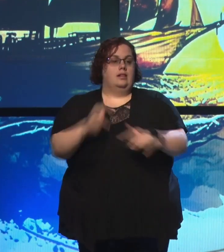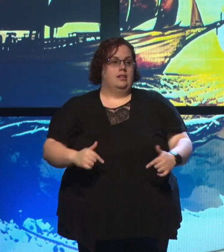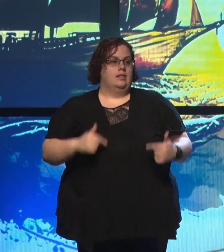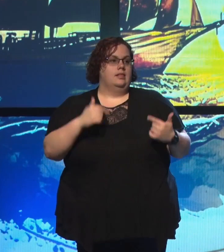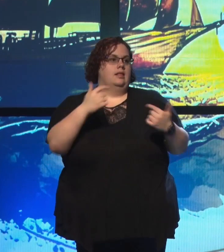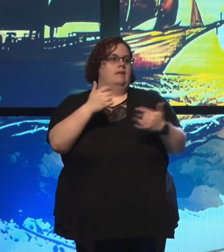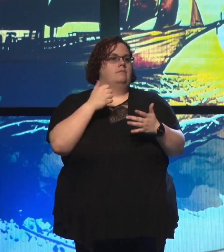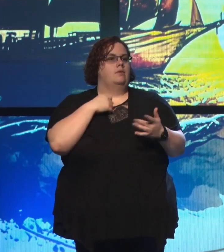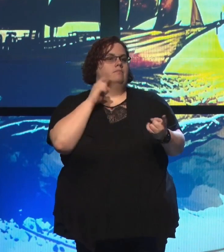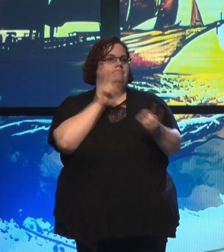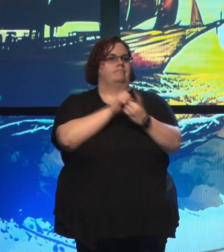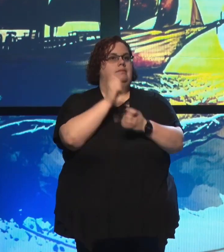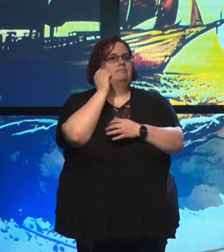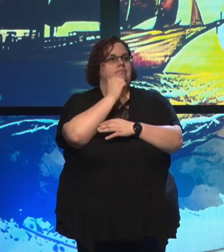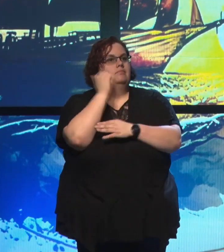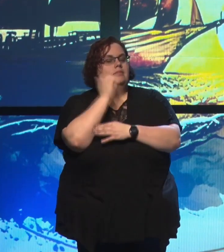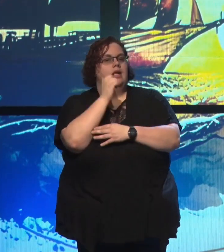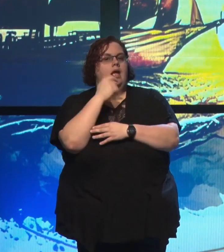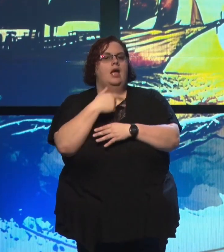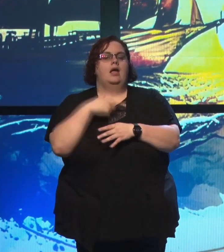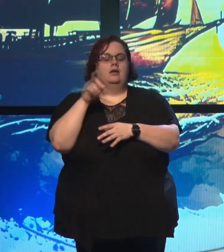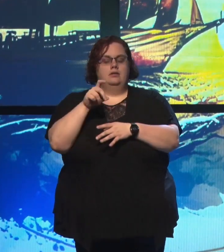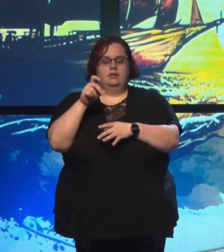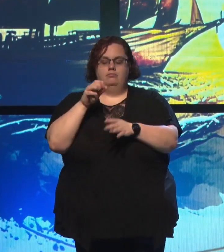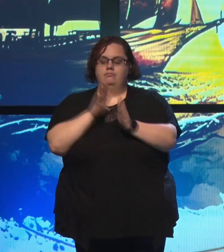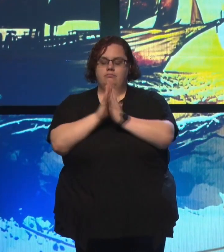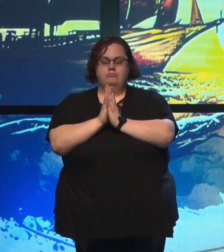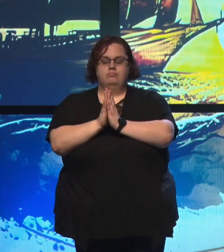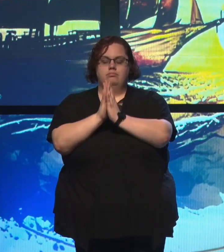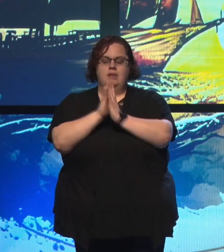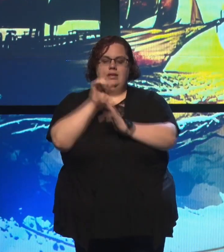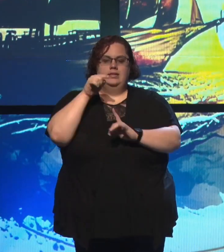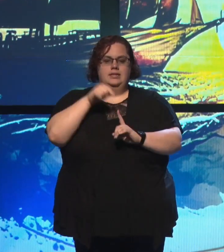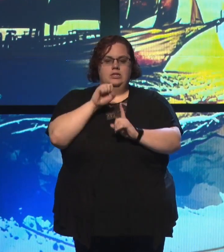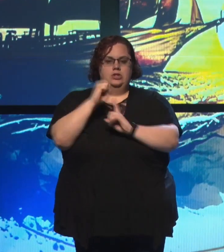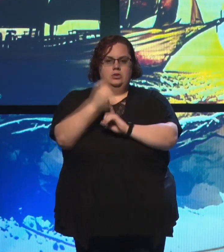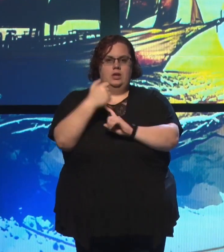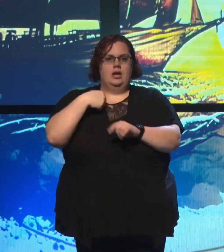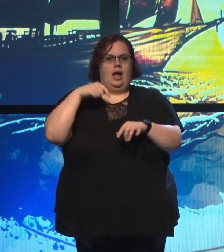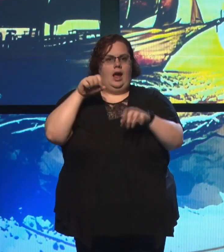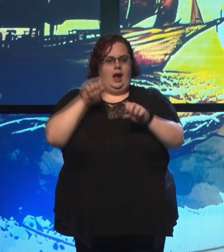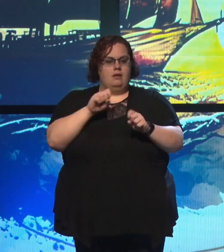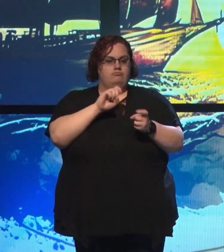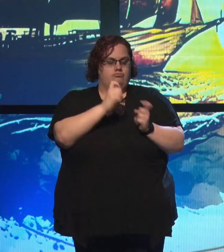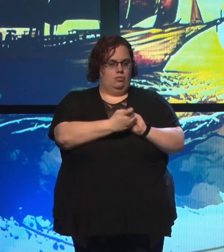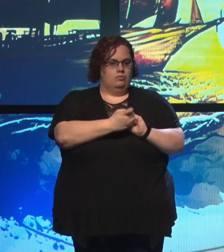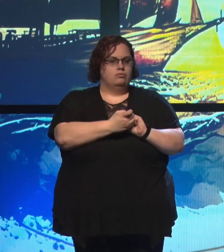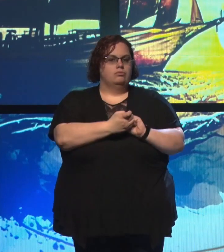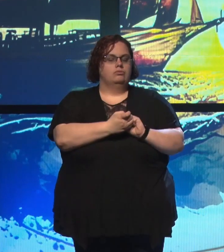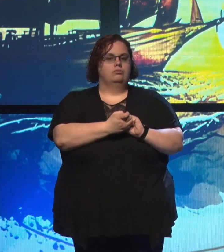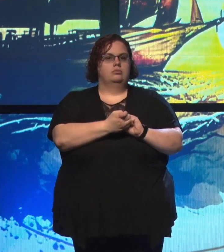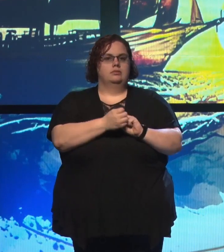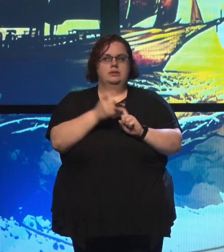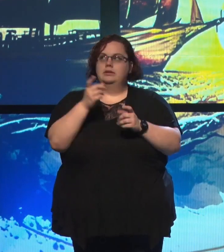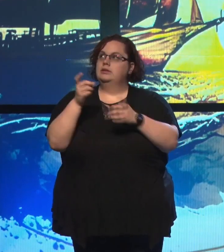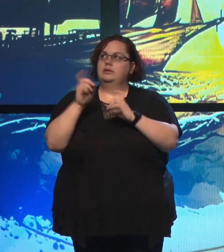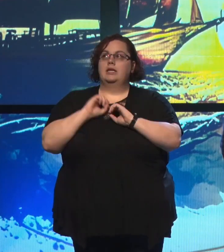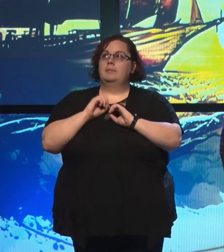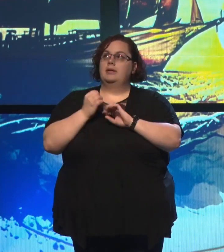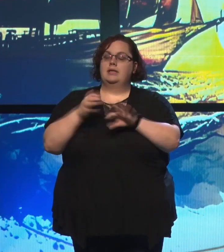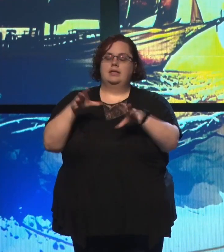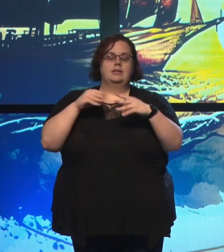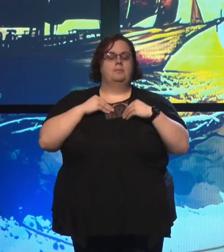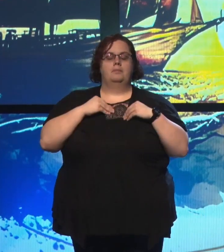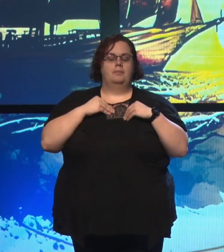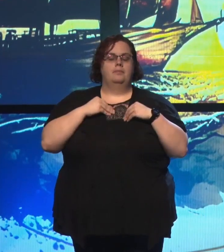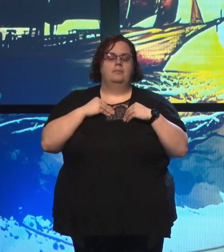weekly, daily, and you just need to say that prayer. Go, what about this circumstance can I change? Give me the ability to accept